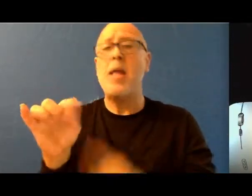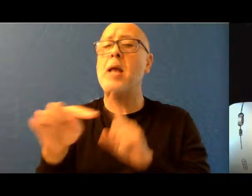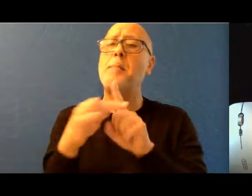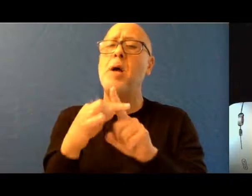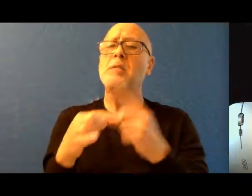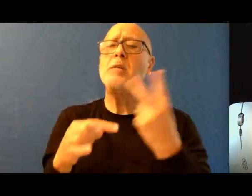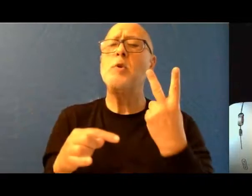2y.